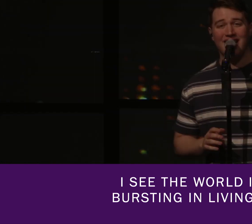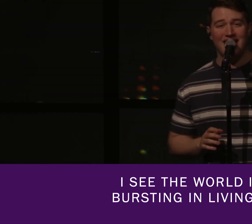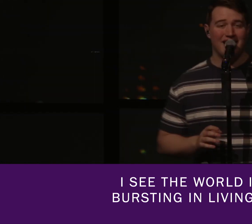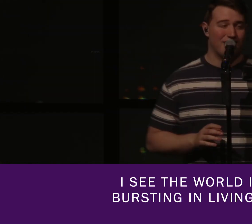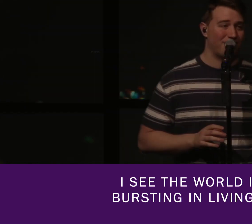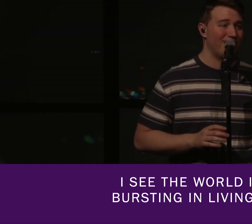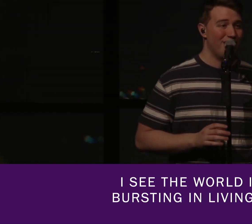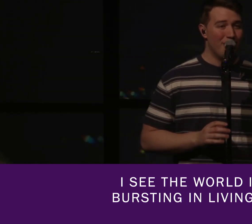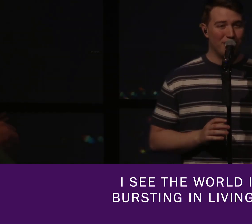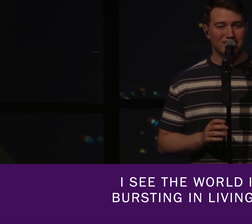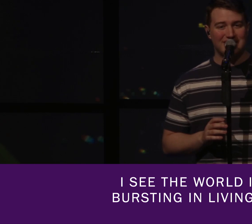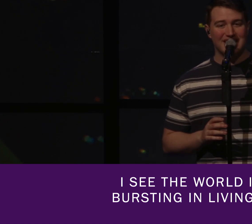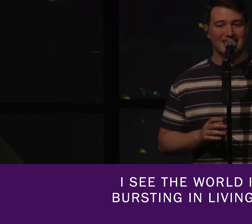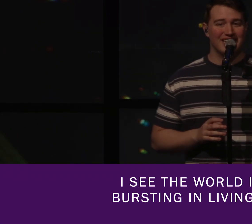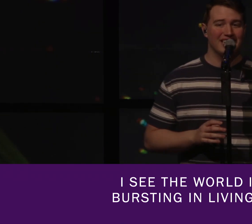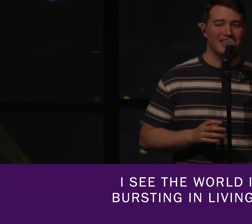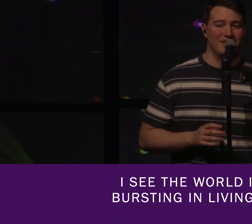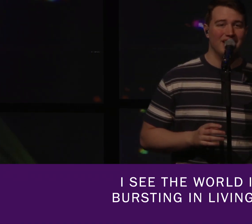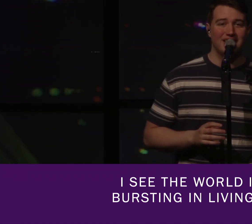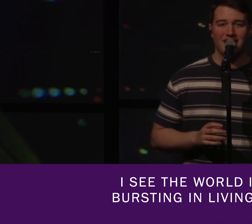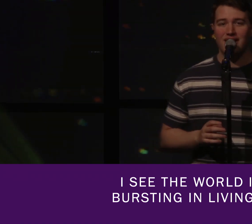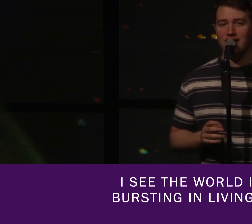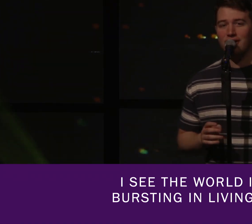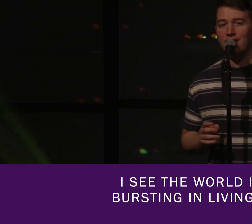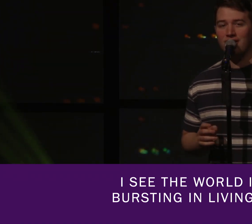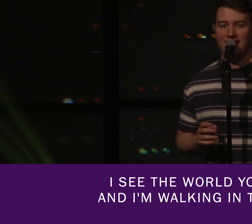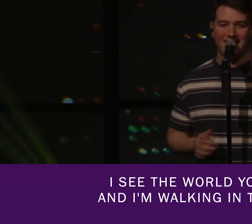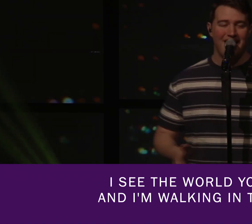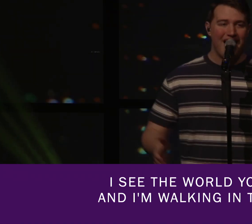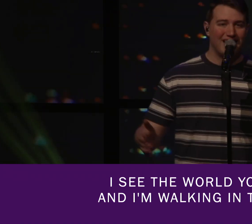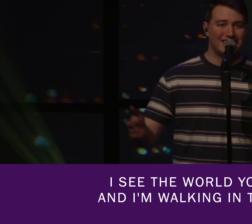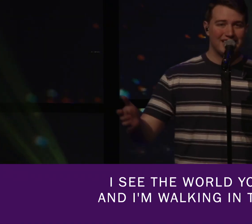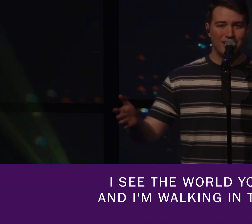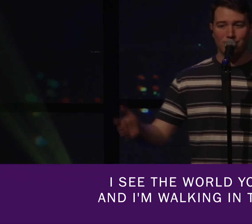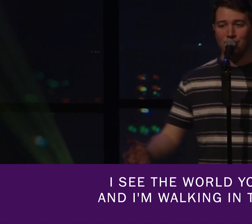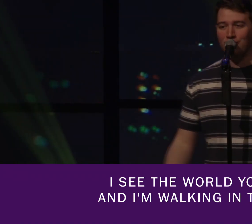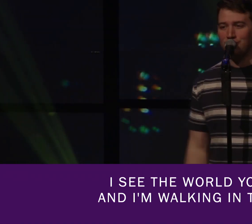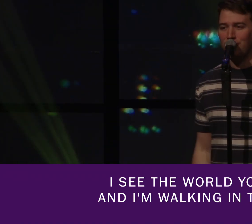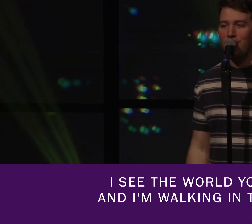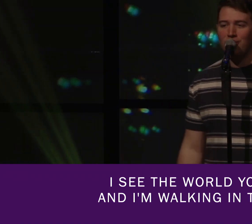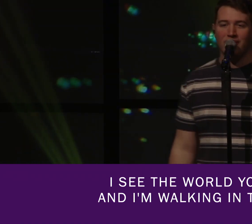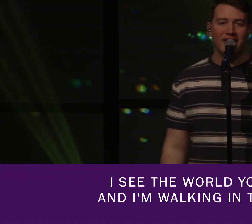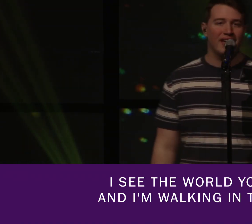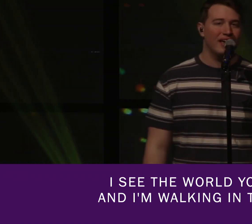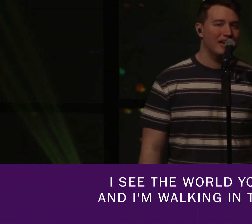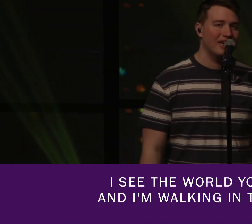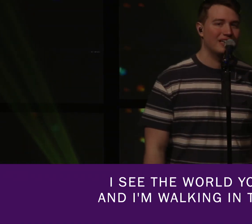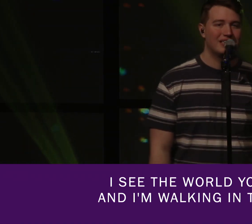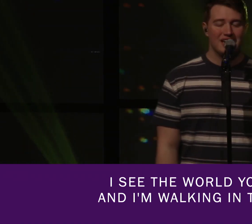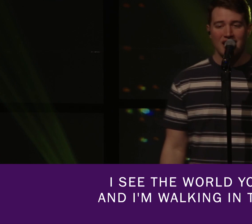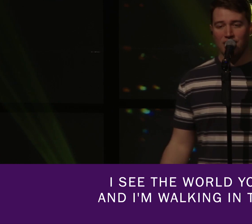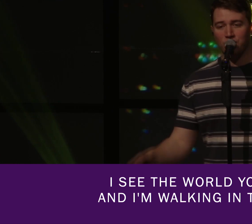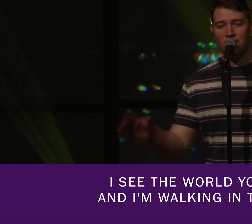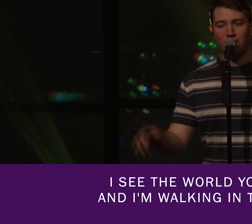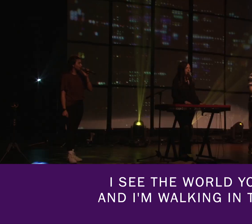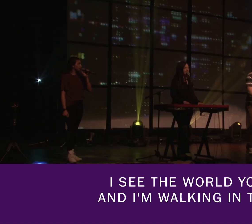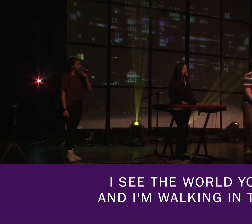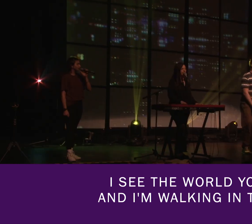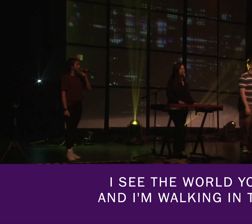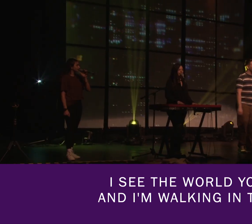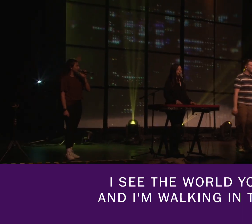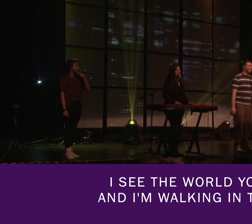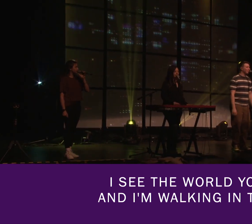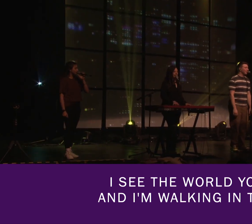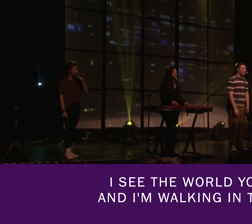in life, bursting in living color. I see the world your way, and we're